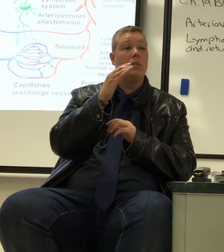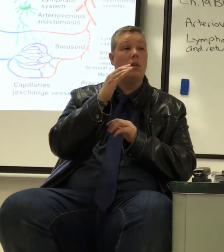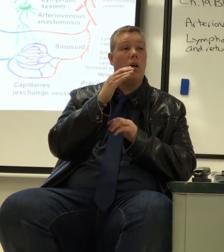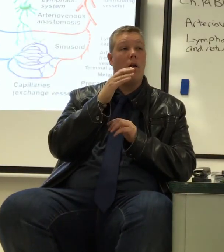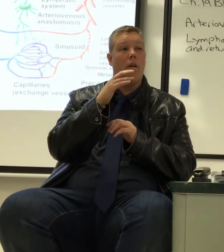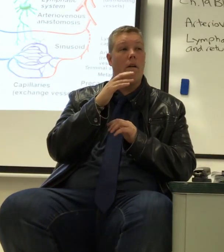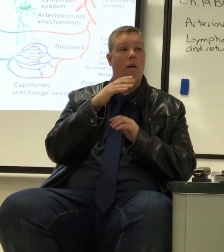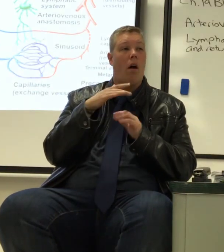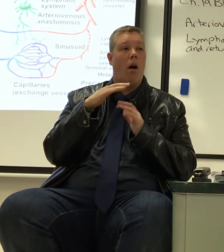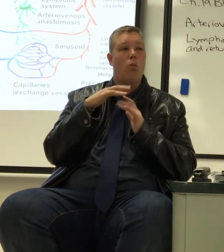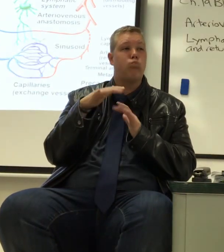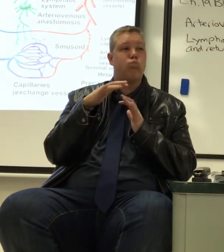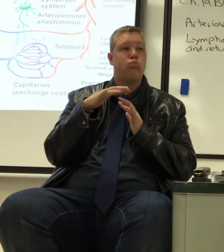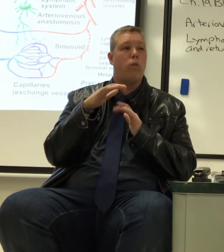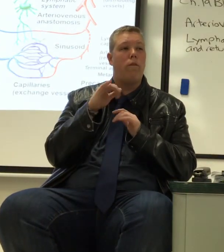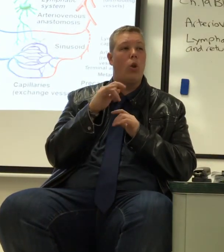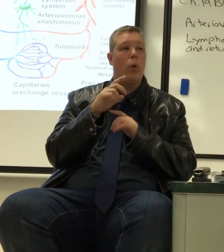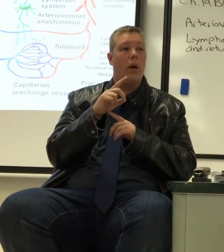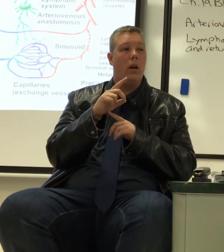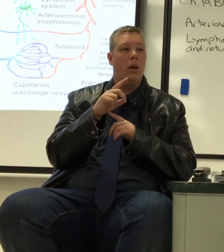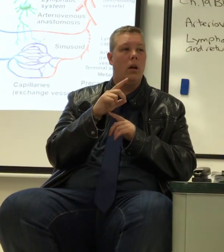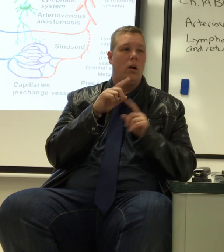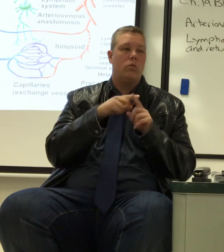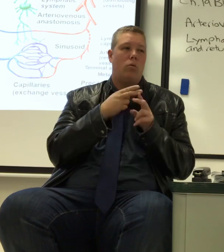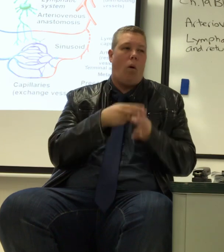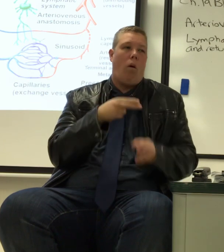Lymph is fluid.